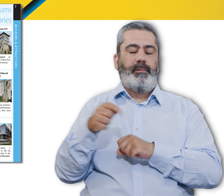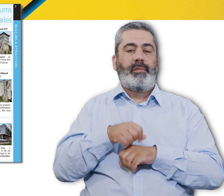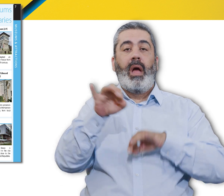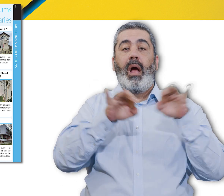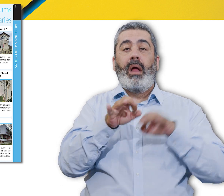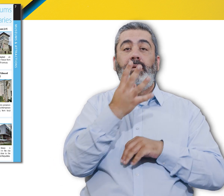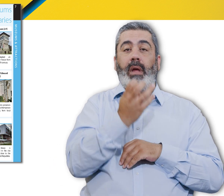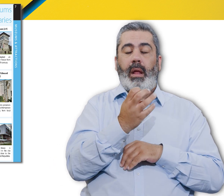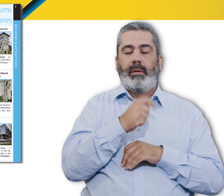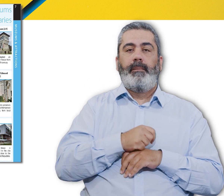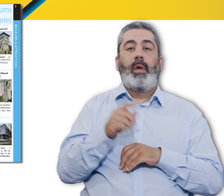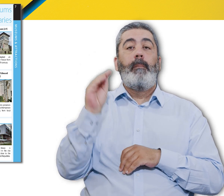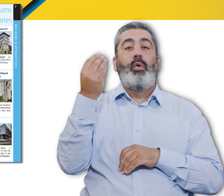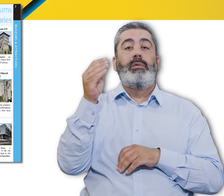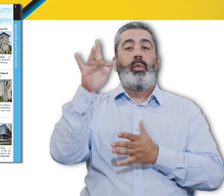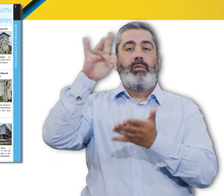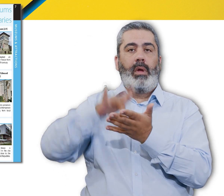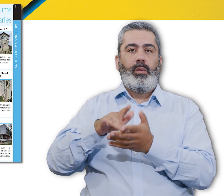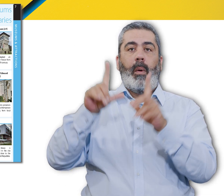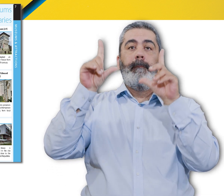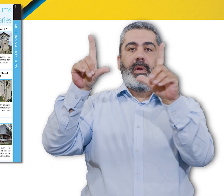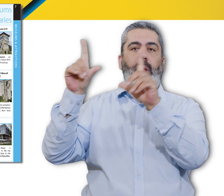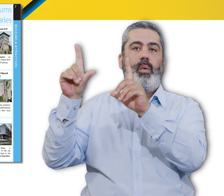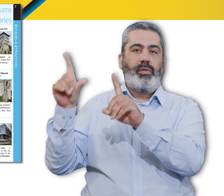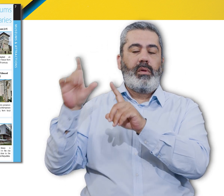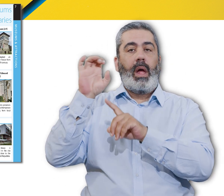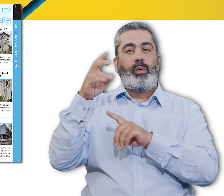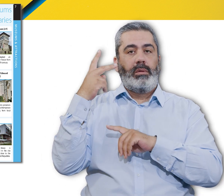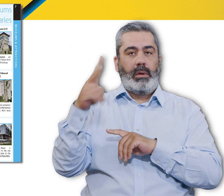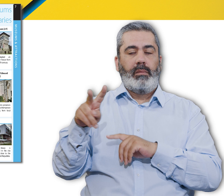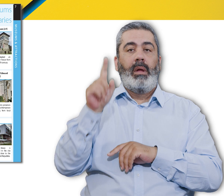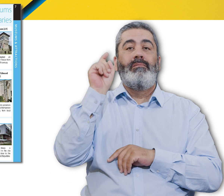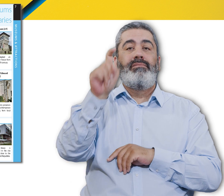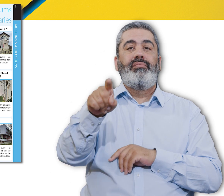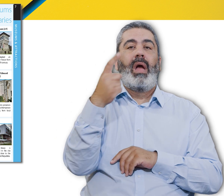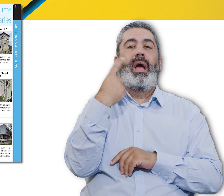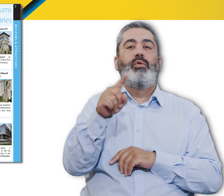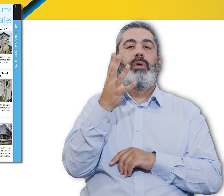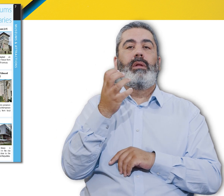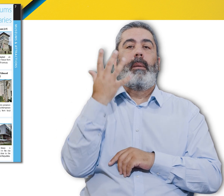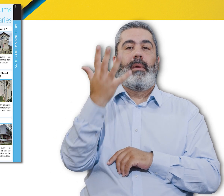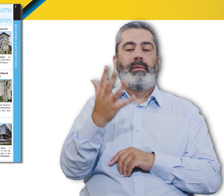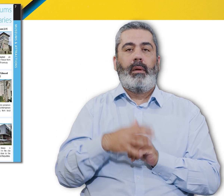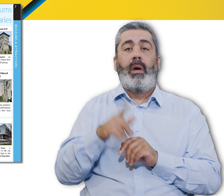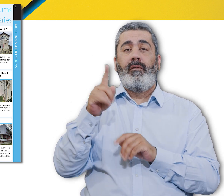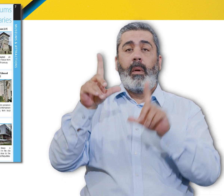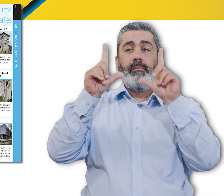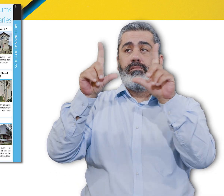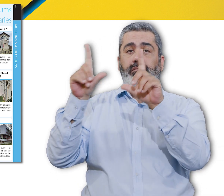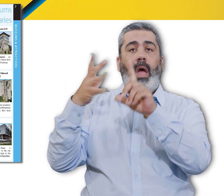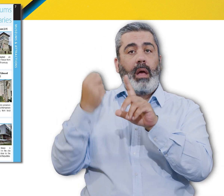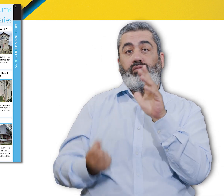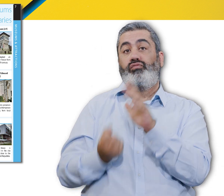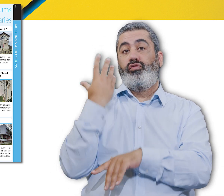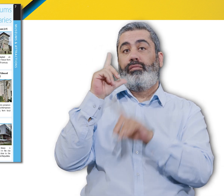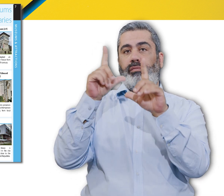Lear Art Gallery. 40 on the map number 145. The gallery preserves the contemporary painting from local